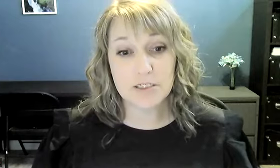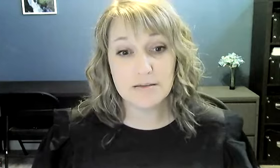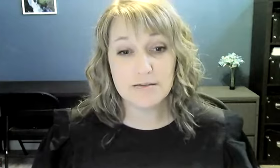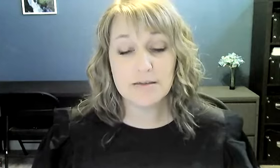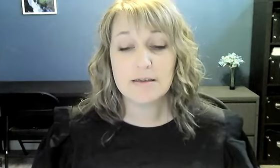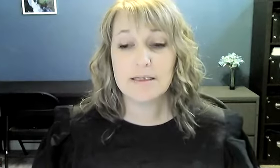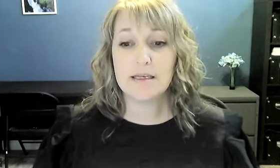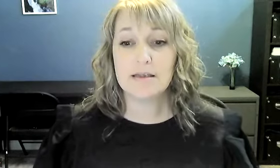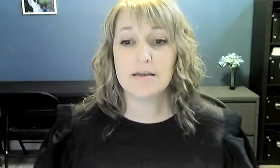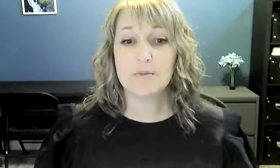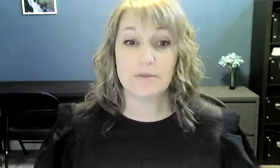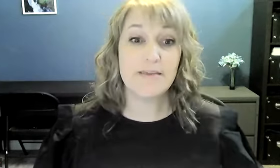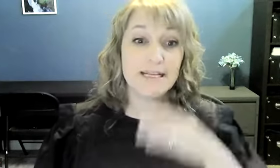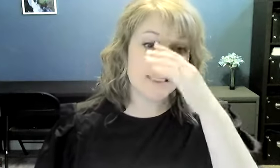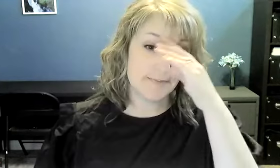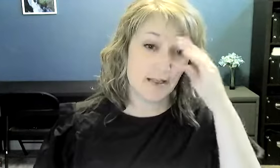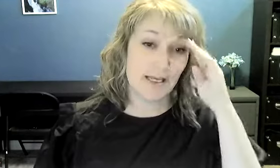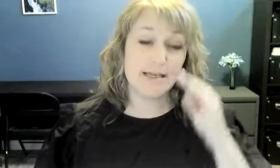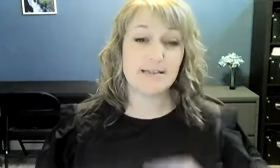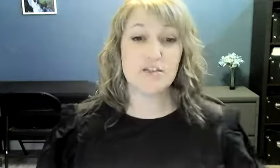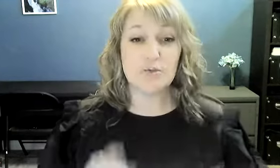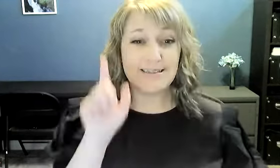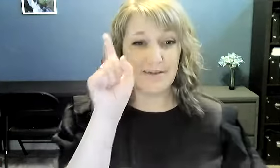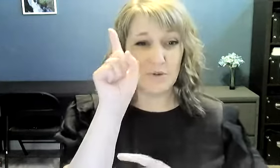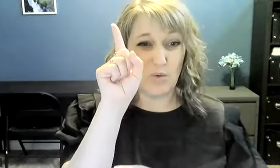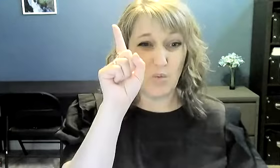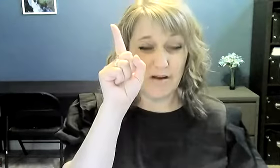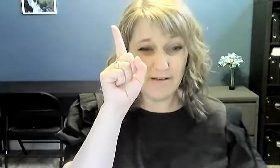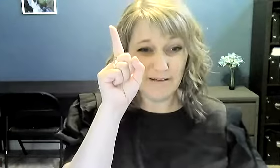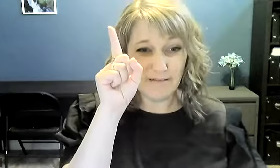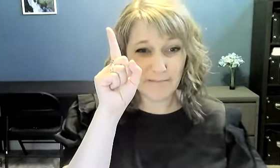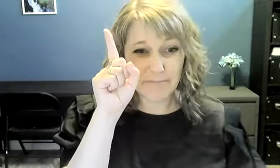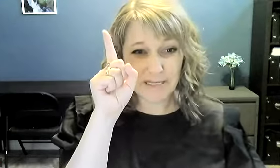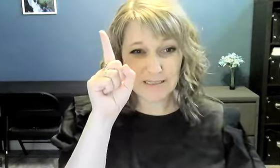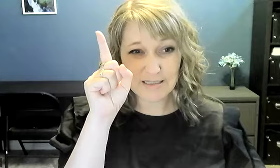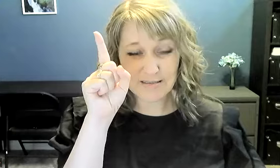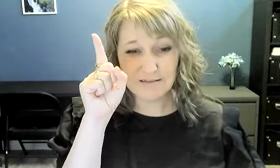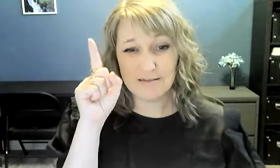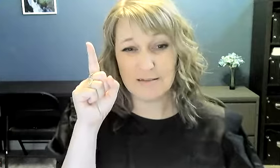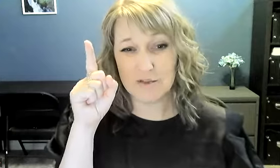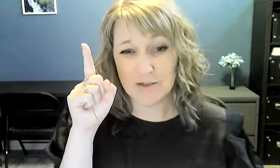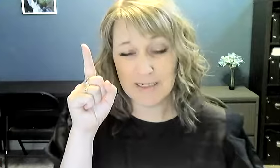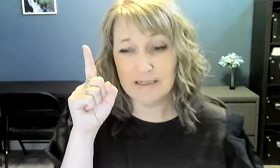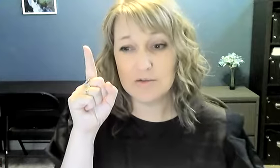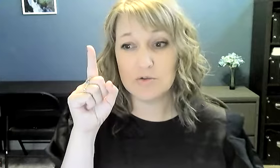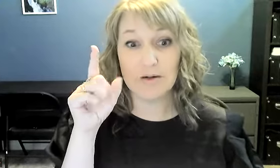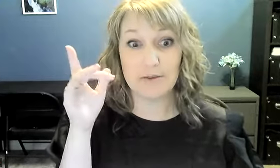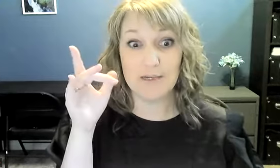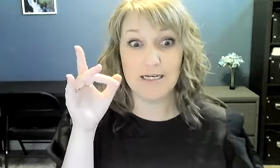incorporation with minute is you, instead of doing a 1 for the minute on your dominant hand, you do whatever the minute is.